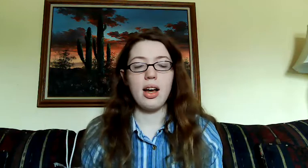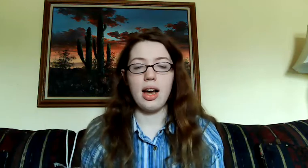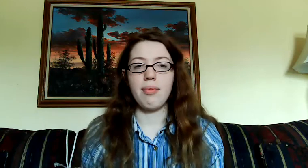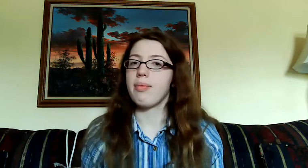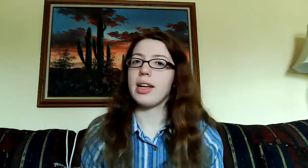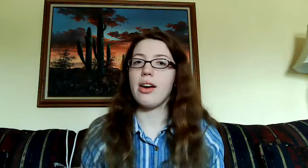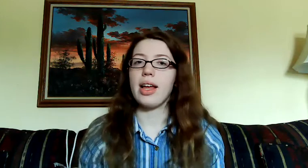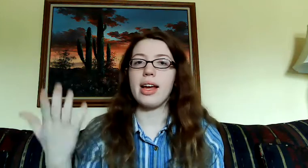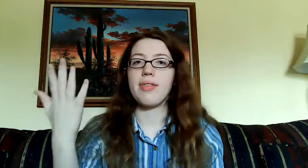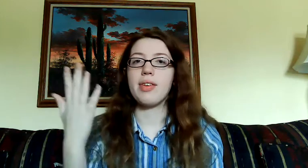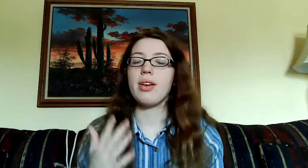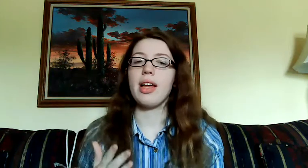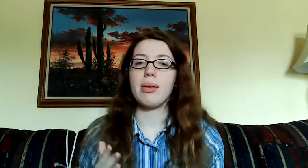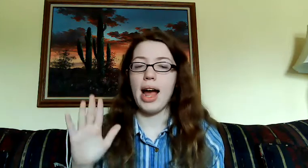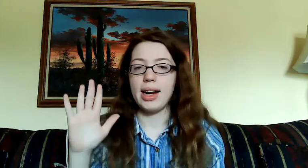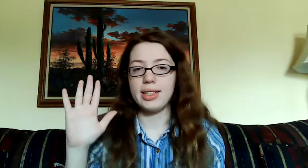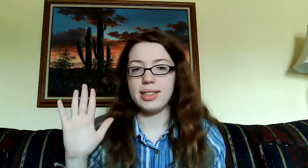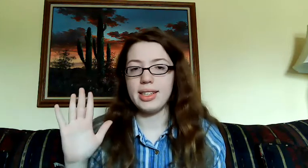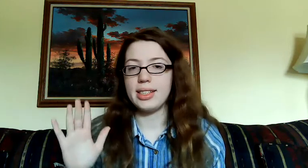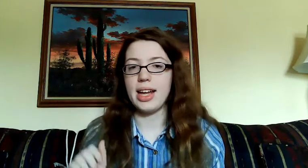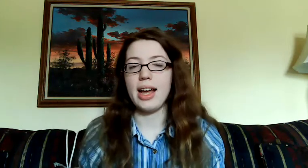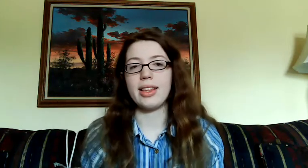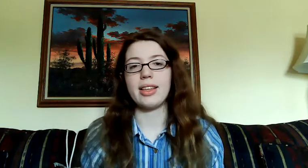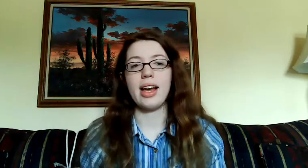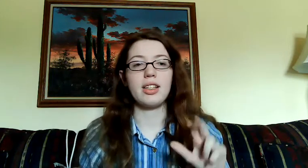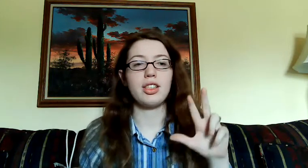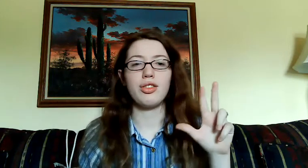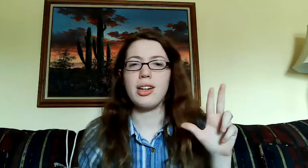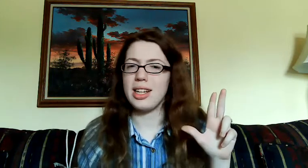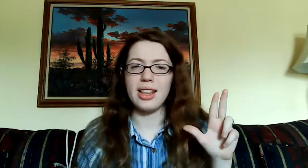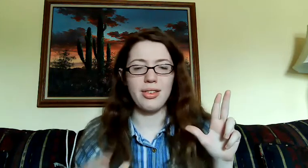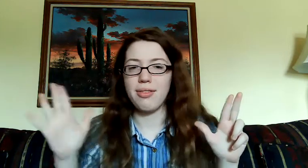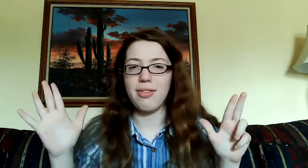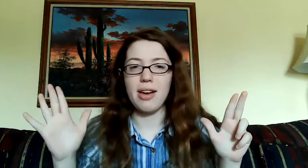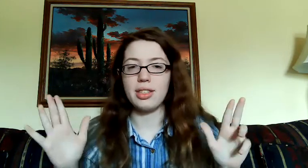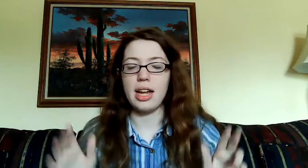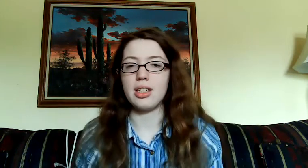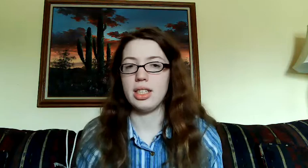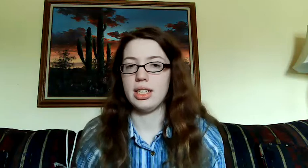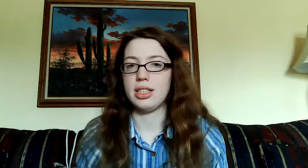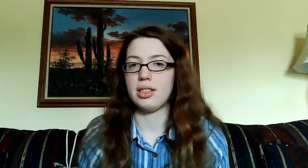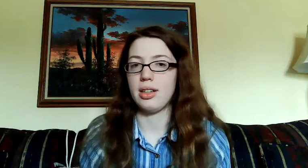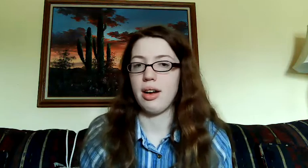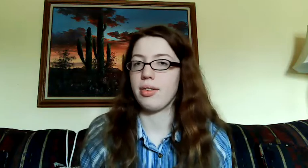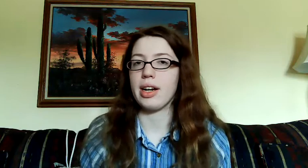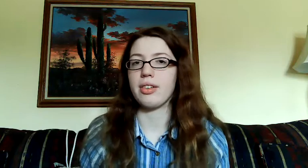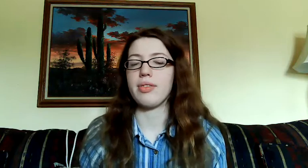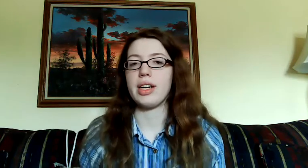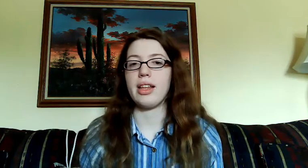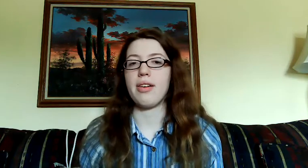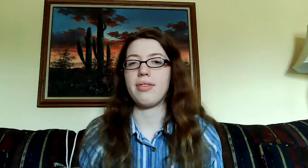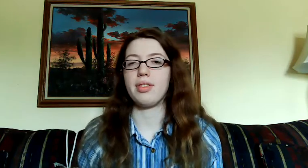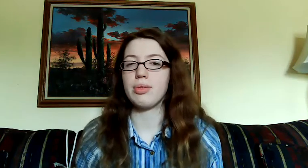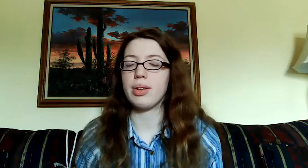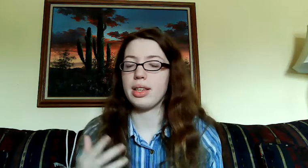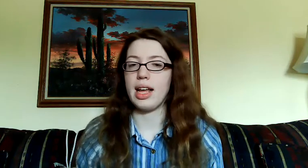You know, like if you want to like practice this, I think that just trying to sign 3 to 5 sentences in a regular everyday life, just with the classifiers